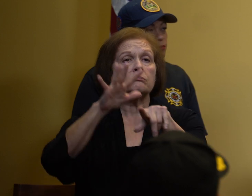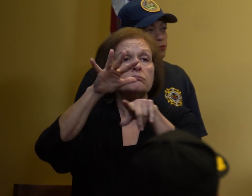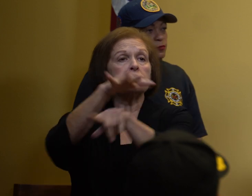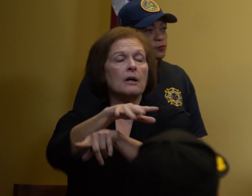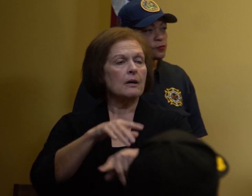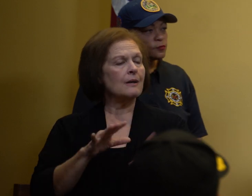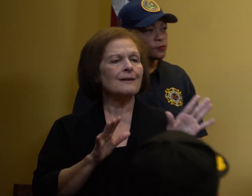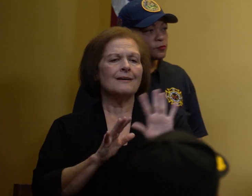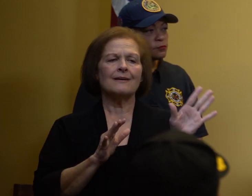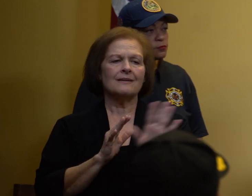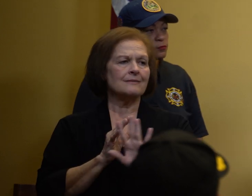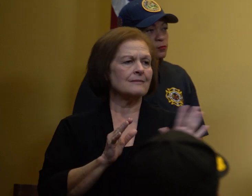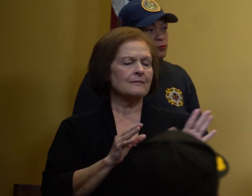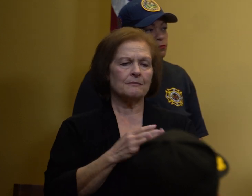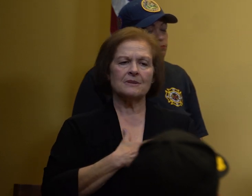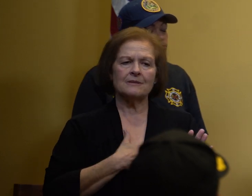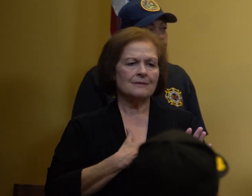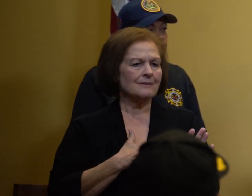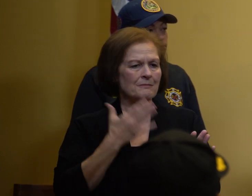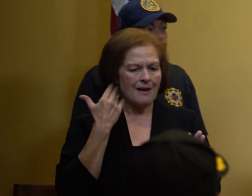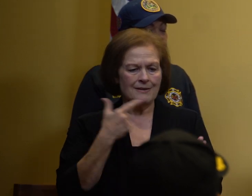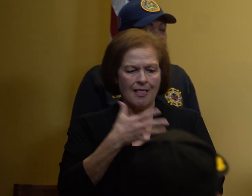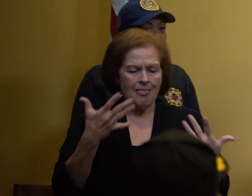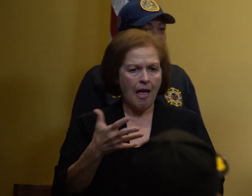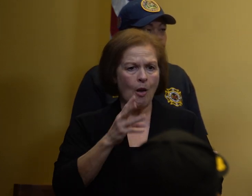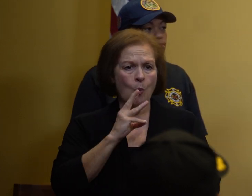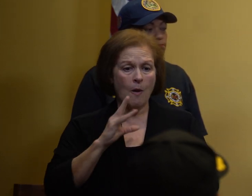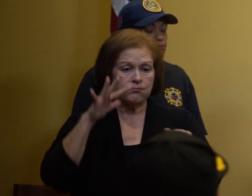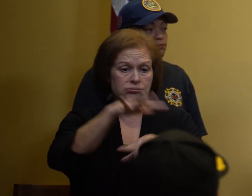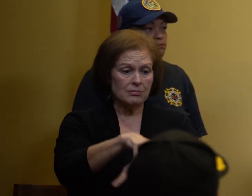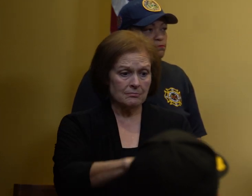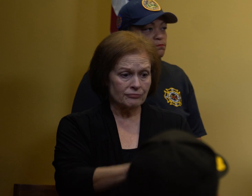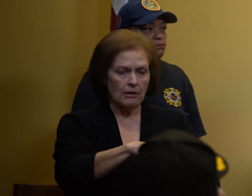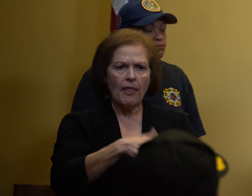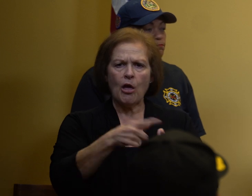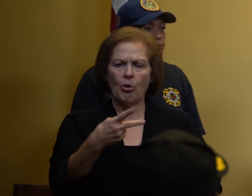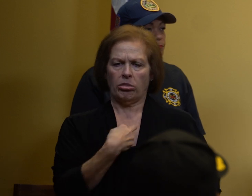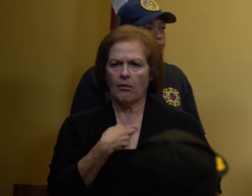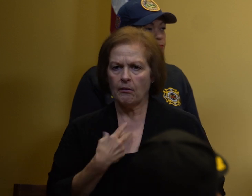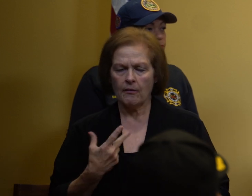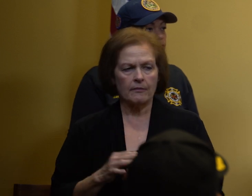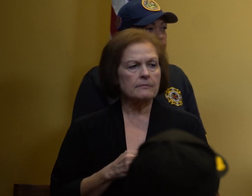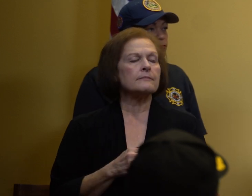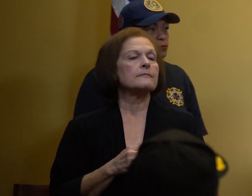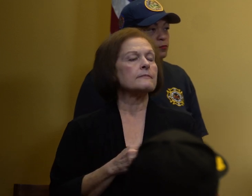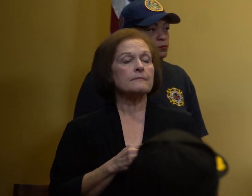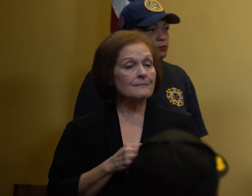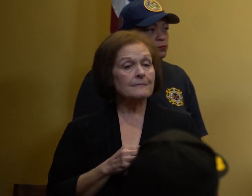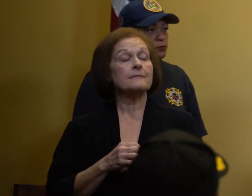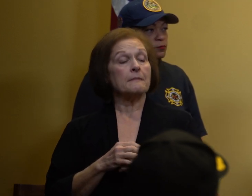seawall to not do so. At the end of the day, there's a lot of water in the street there, and you could be trapped. But I do appreciate the fact that we have a